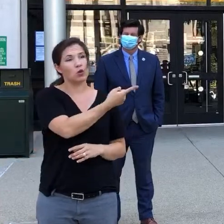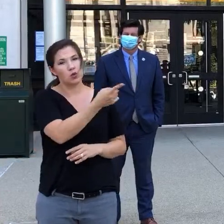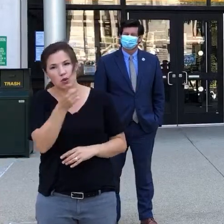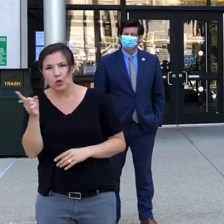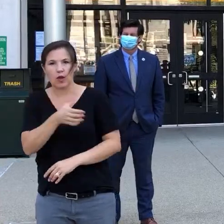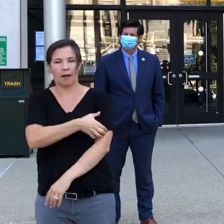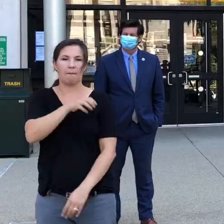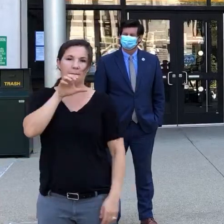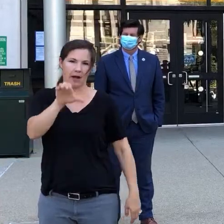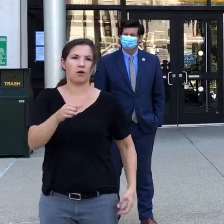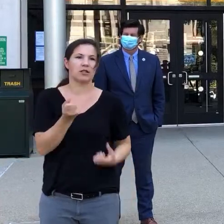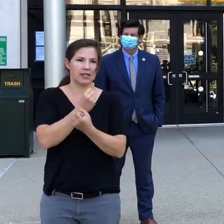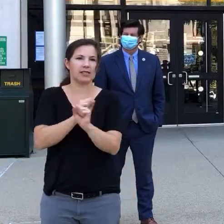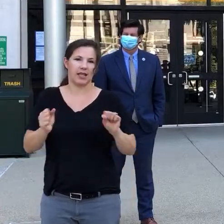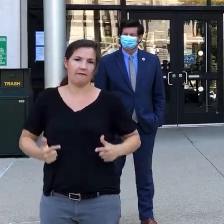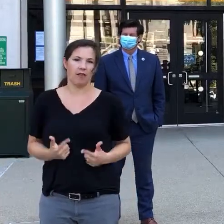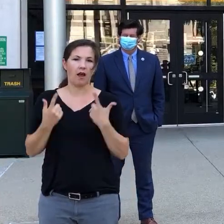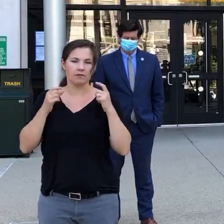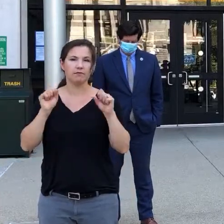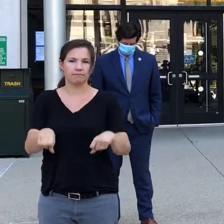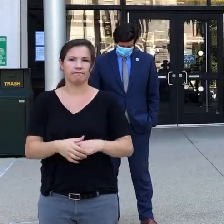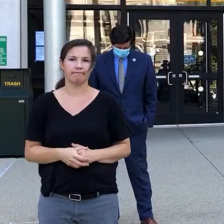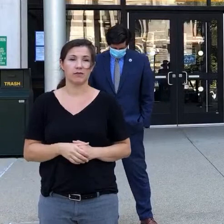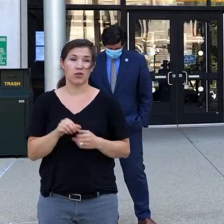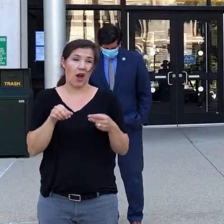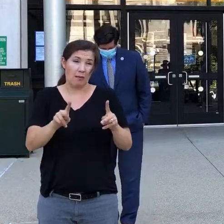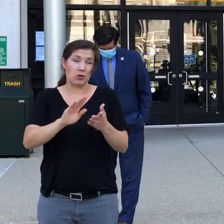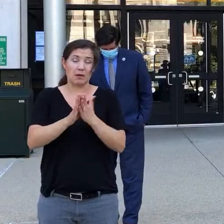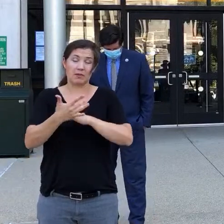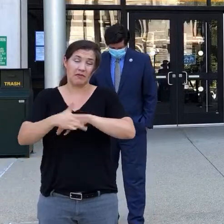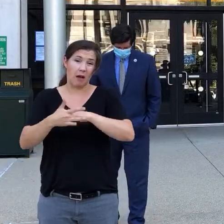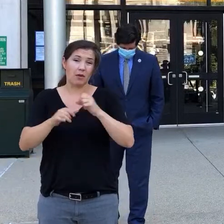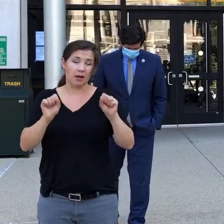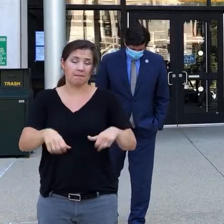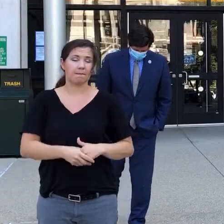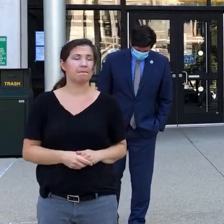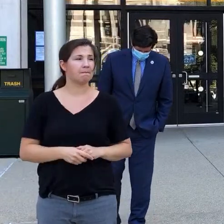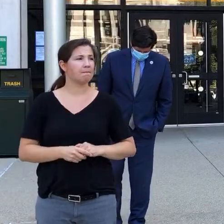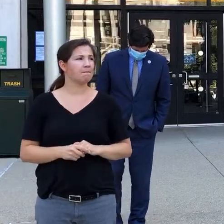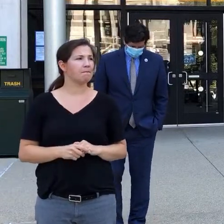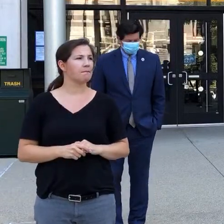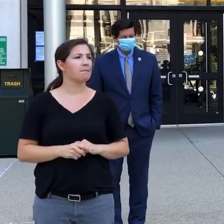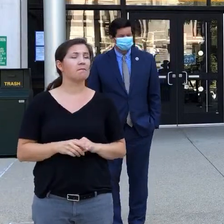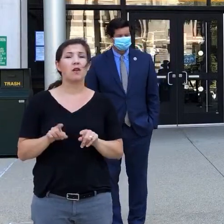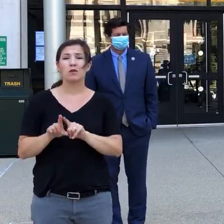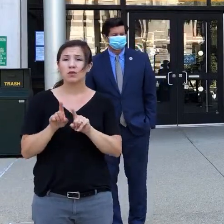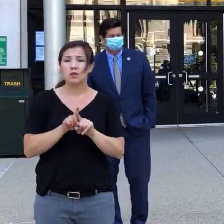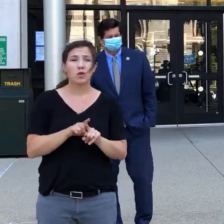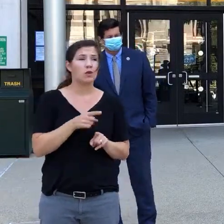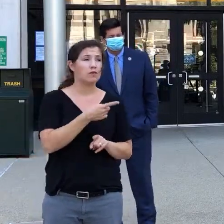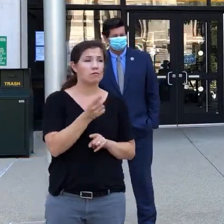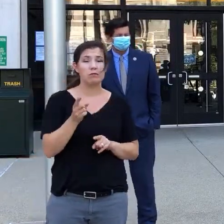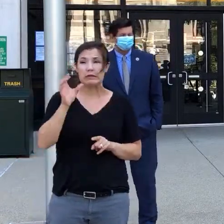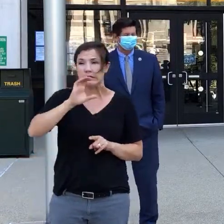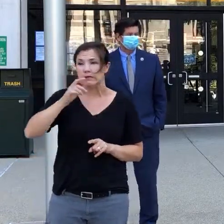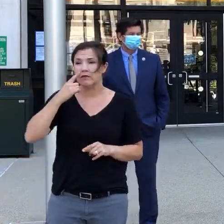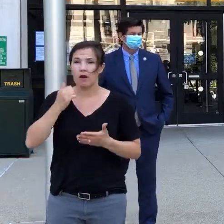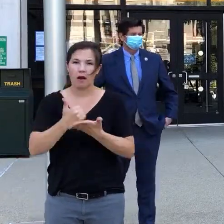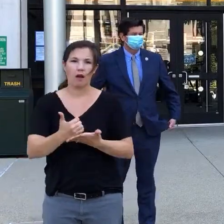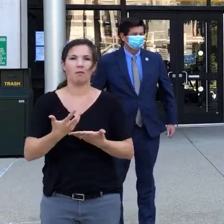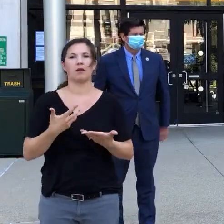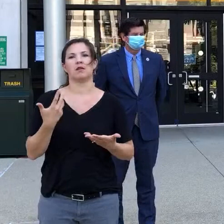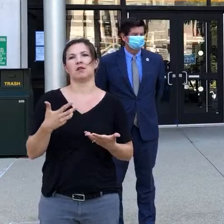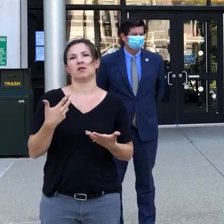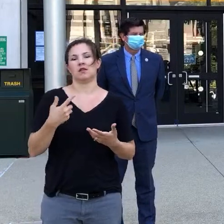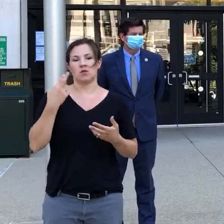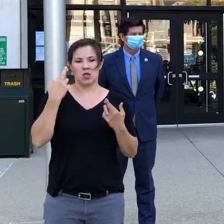empowered to save lives if the opportunity becomes available. Also, if people are seeking help, if they realize that